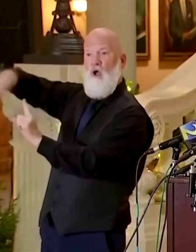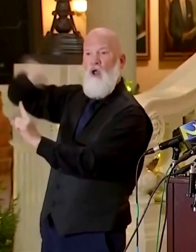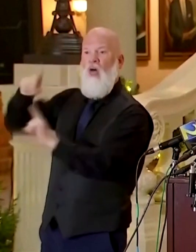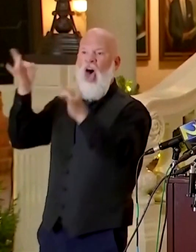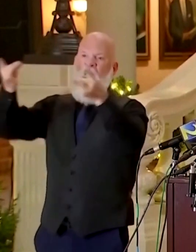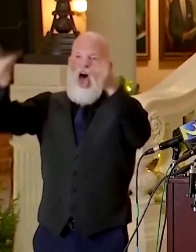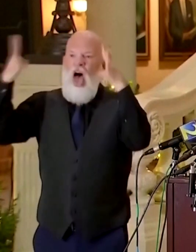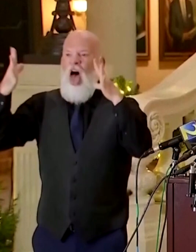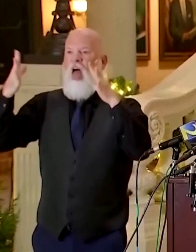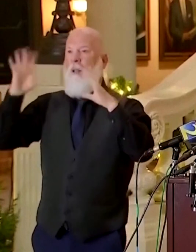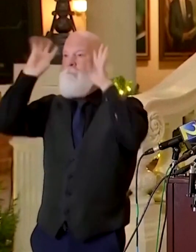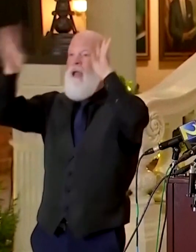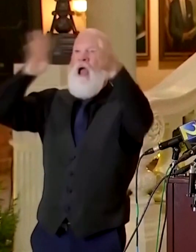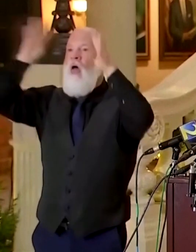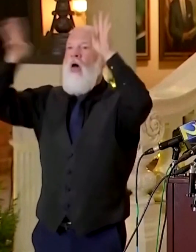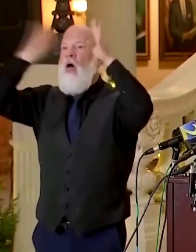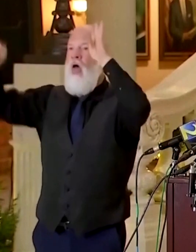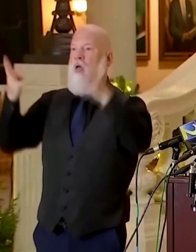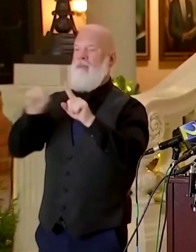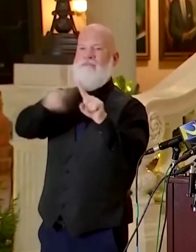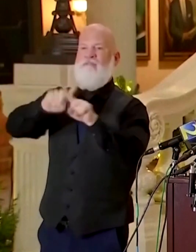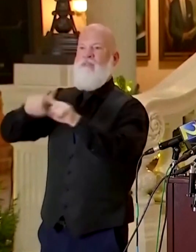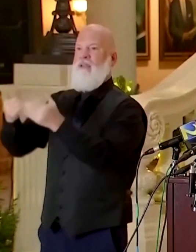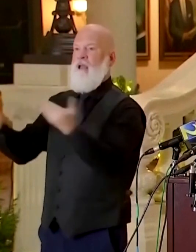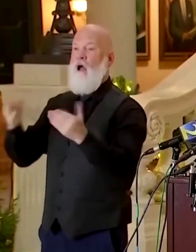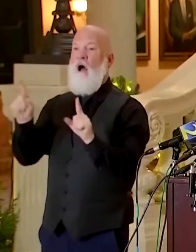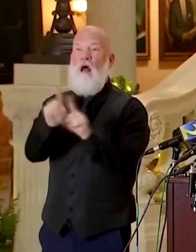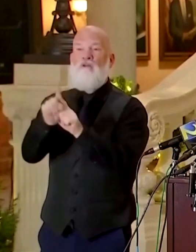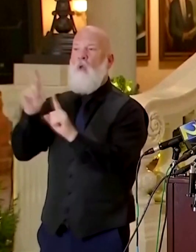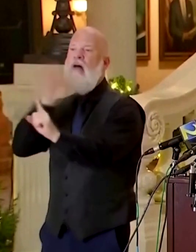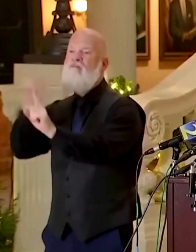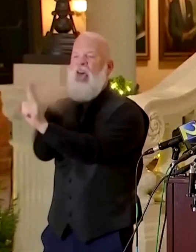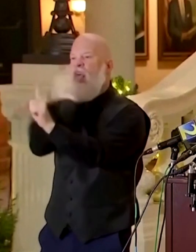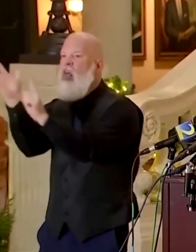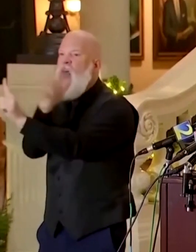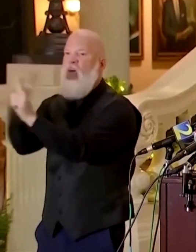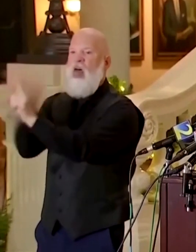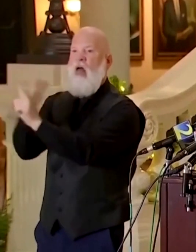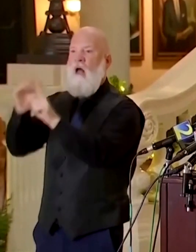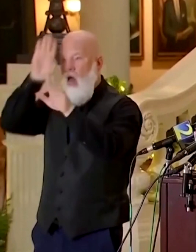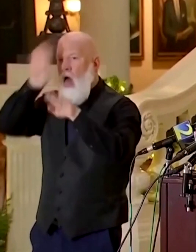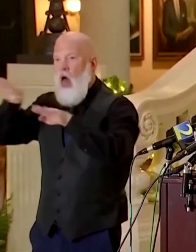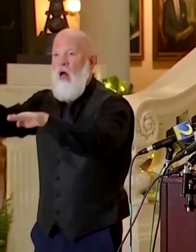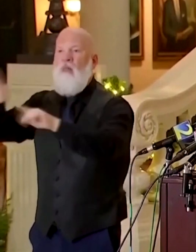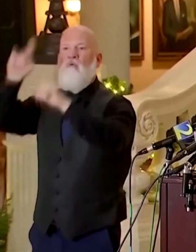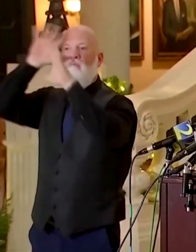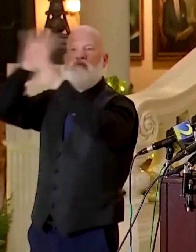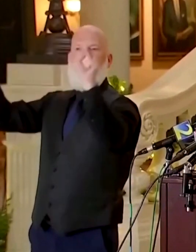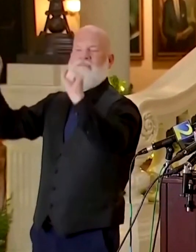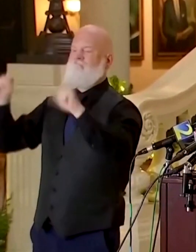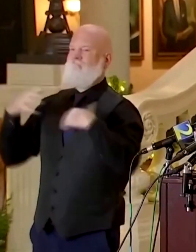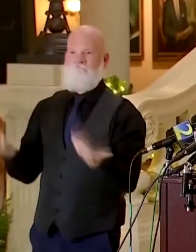frankly, they are misleading the president as well, apparently. There are two suits in federal court right now.